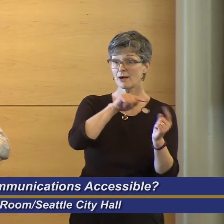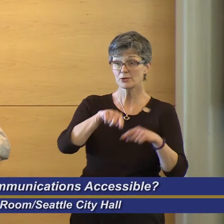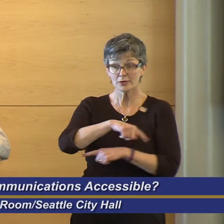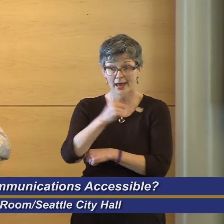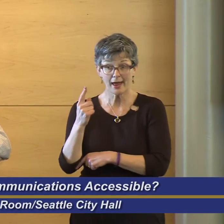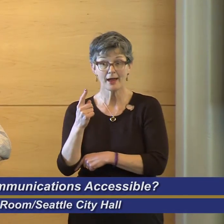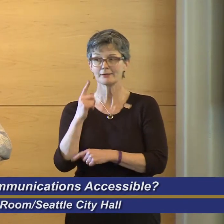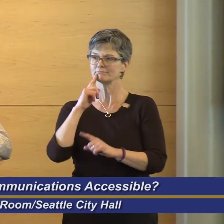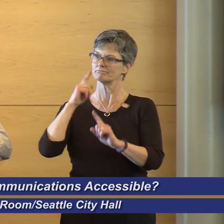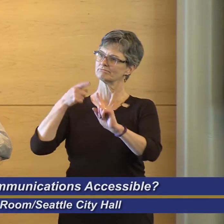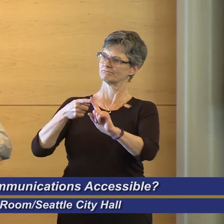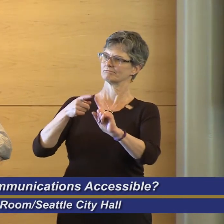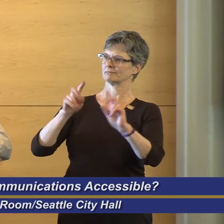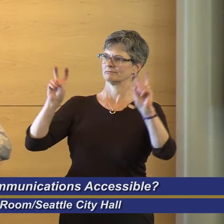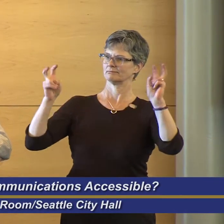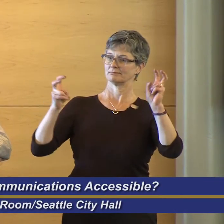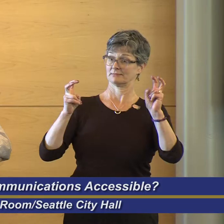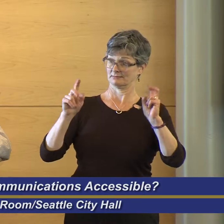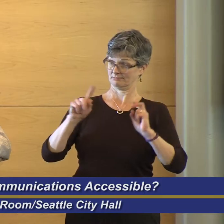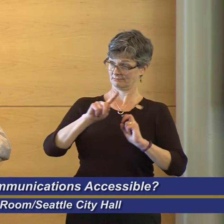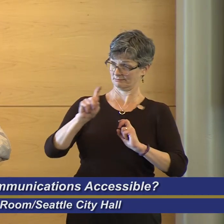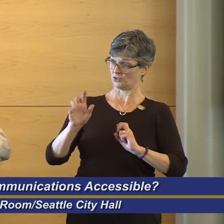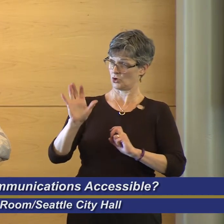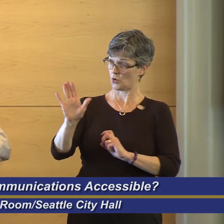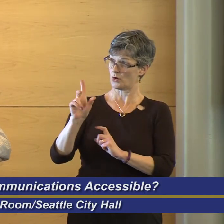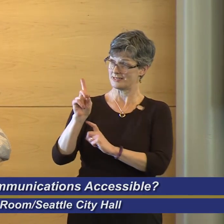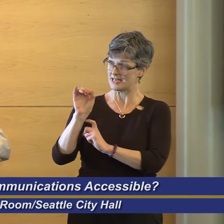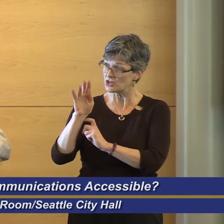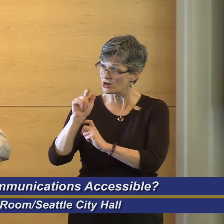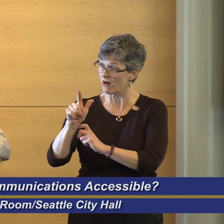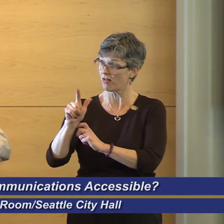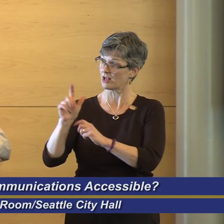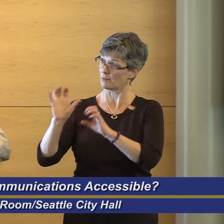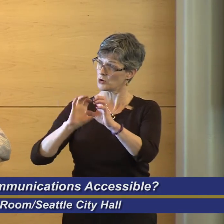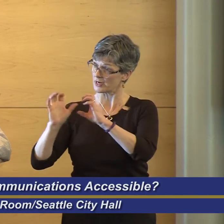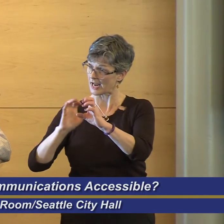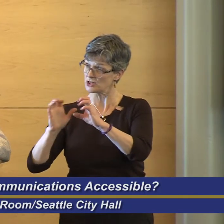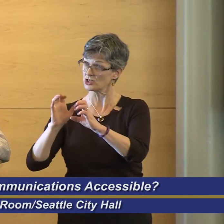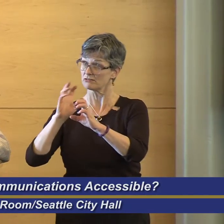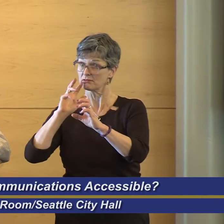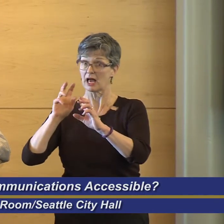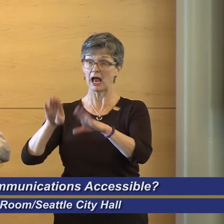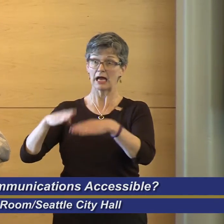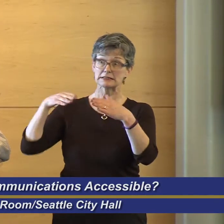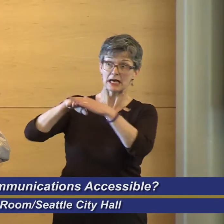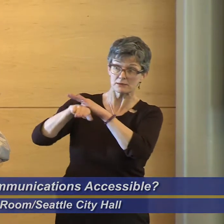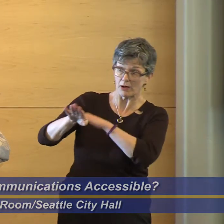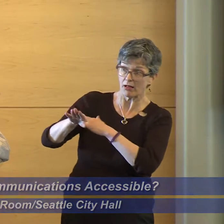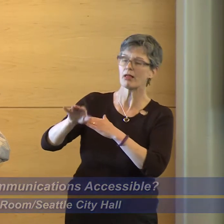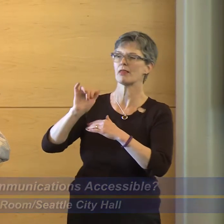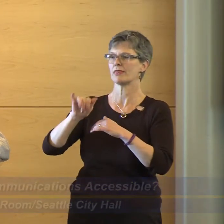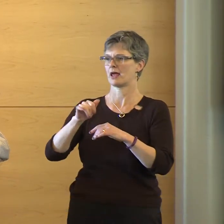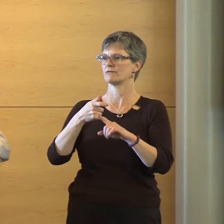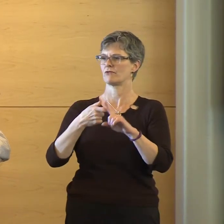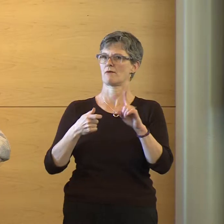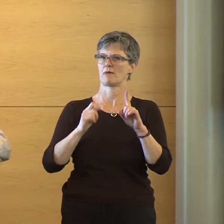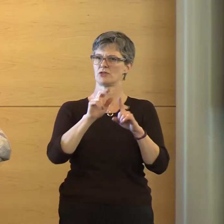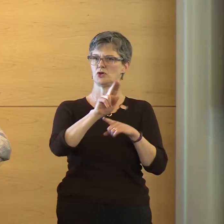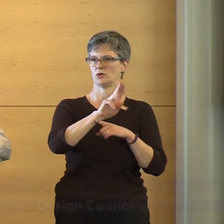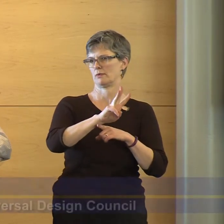Digital Communications Accessible? By the University of Washington Accessibility Technology Expert,